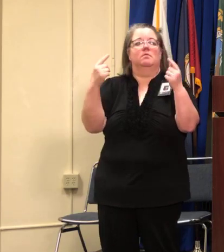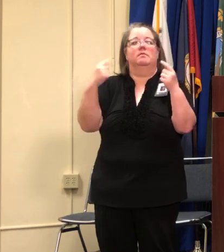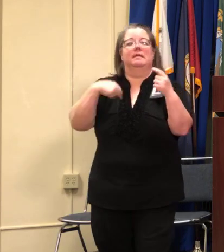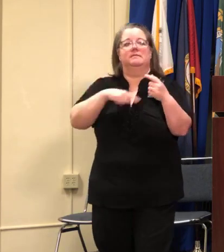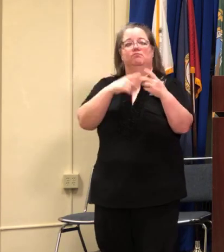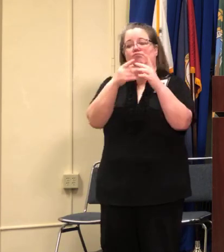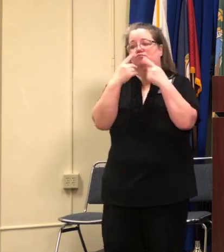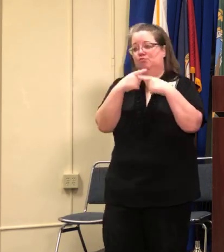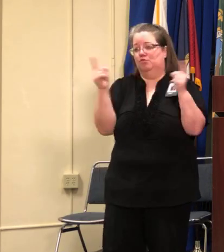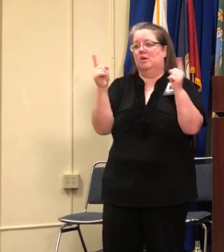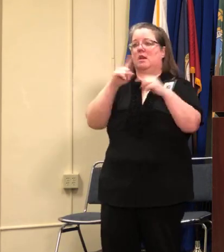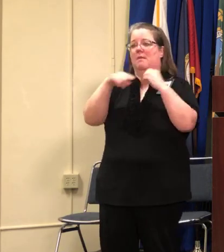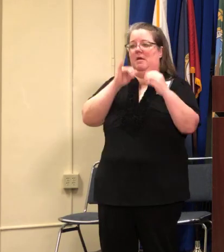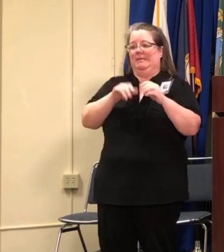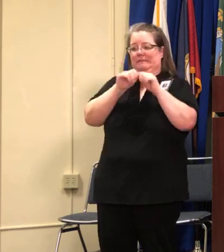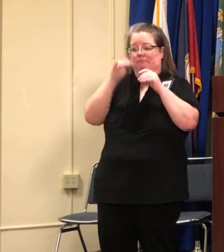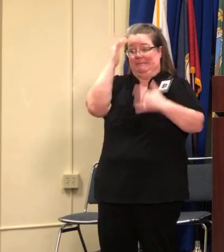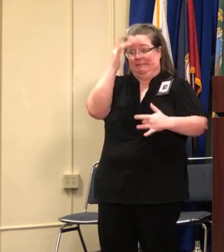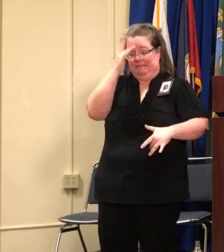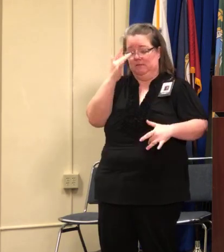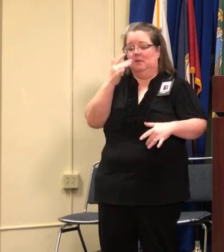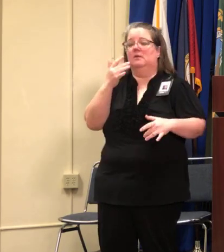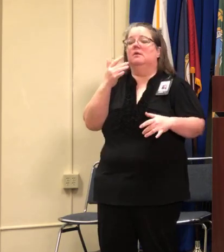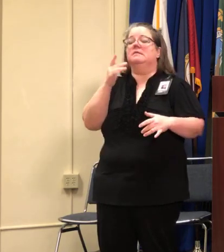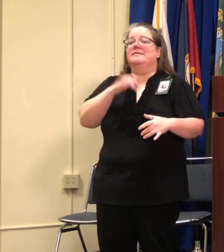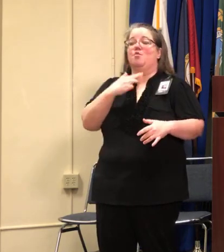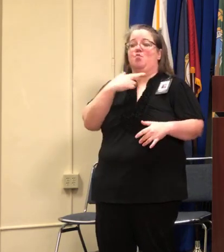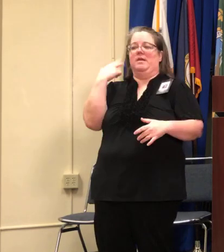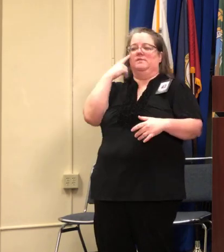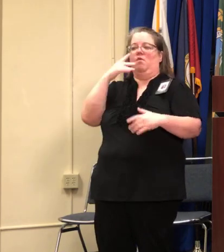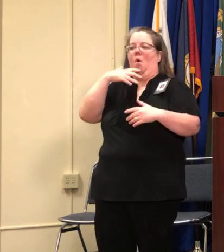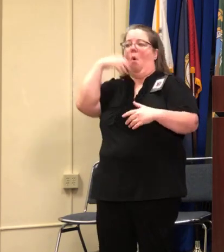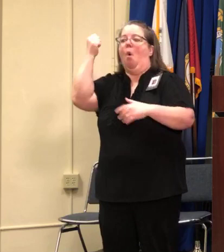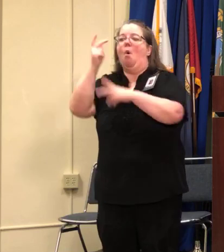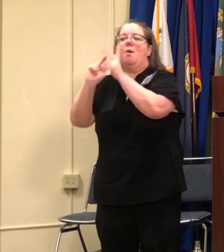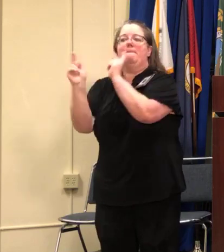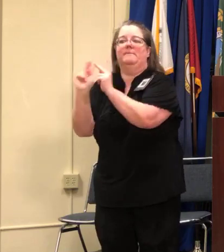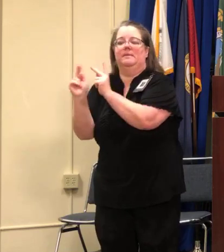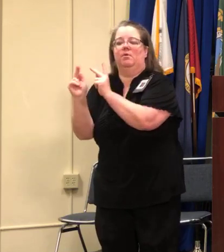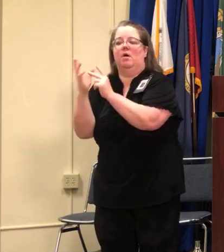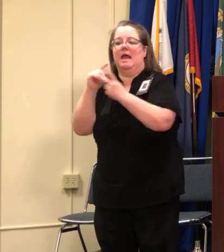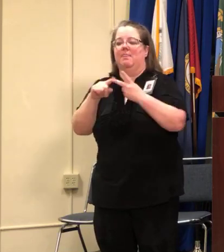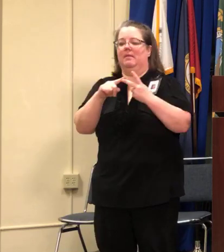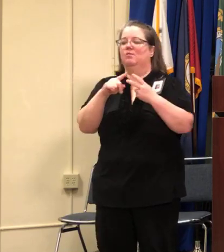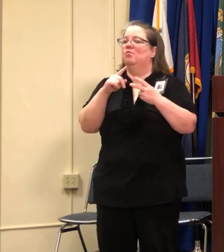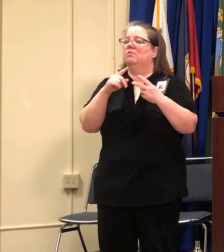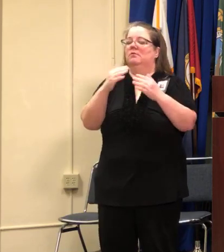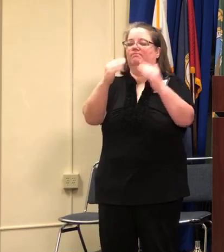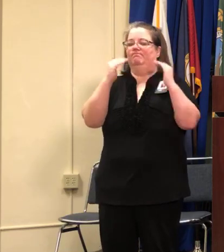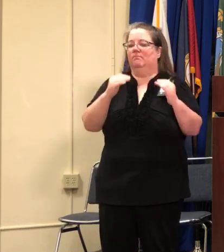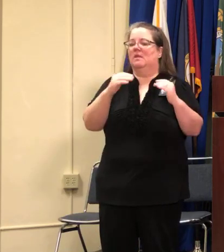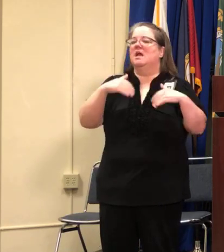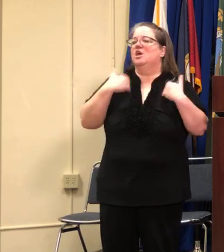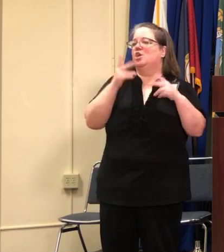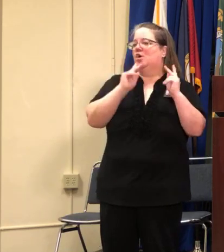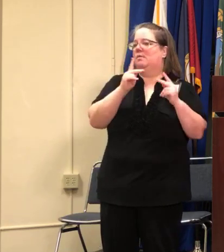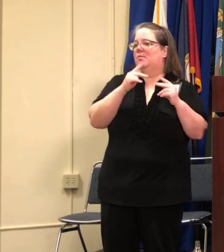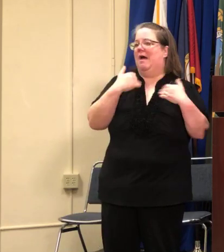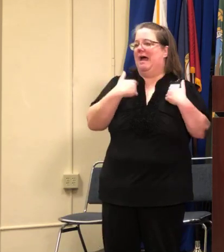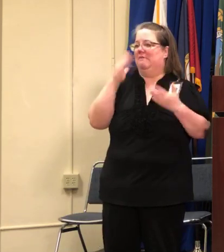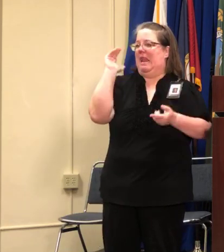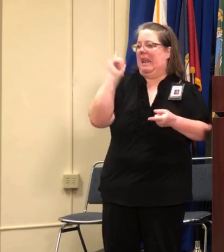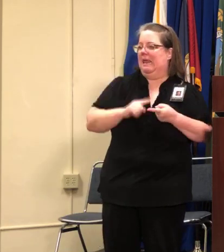this pandemic is the risk to elderly folks and that younger people are less at